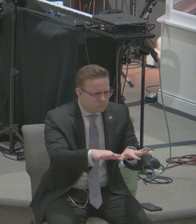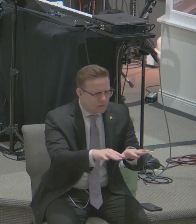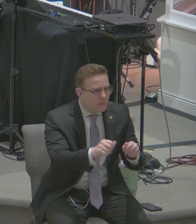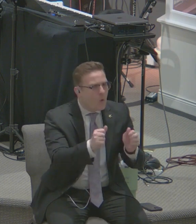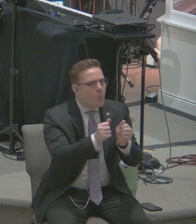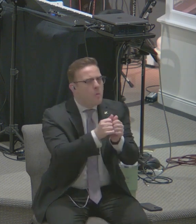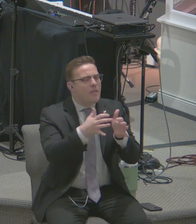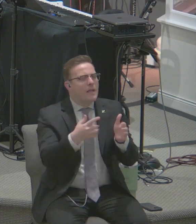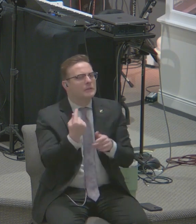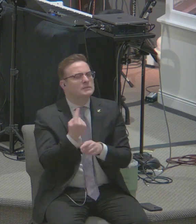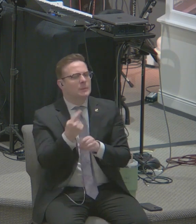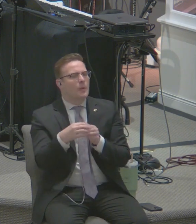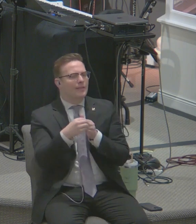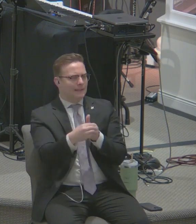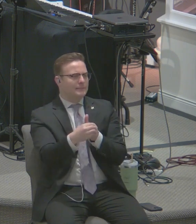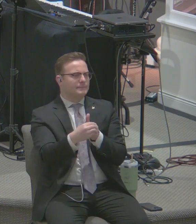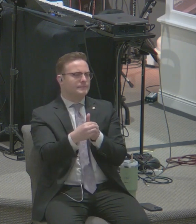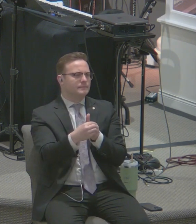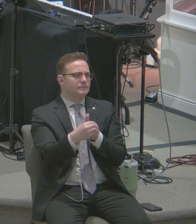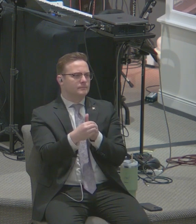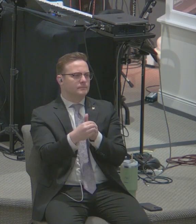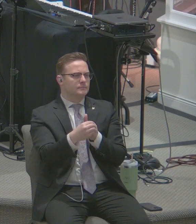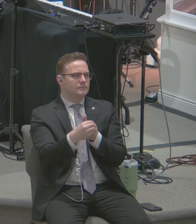God leading the way.